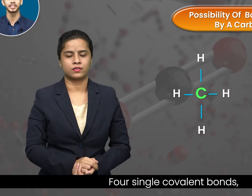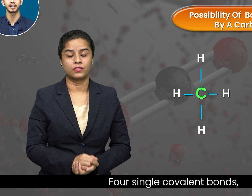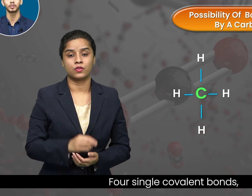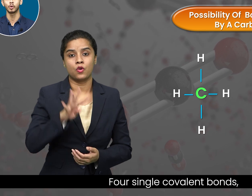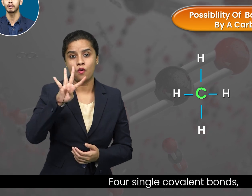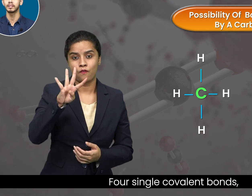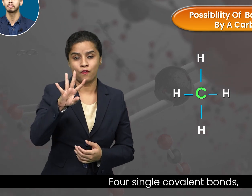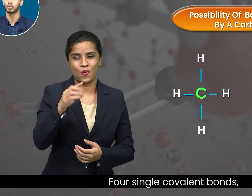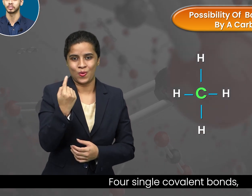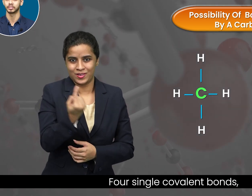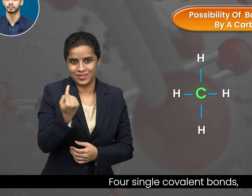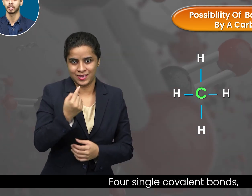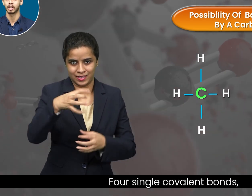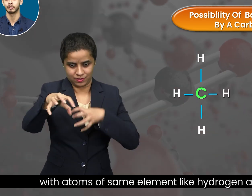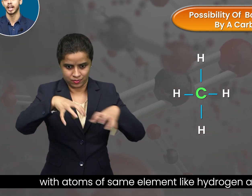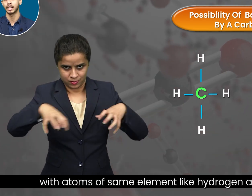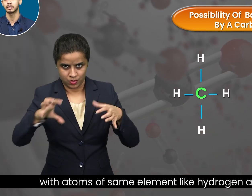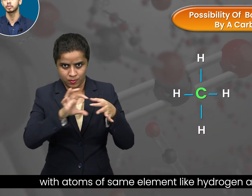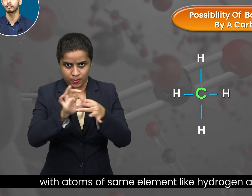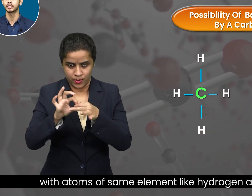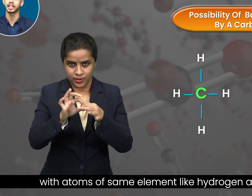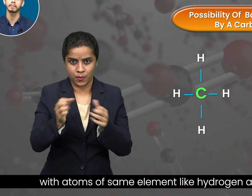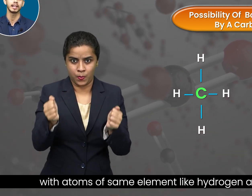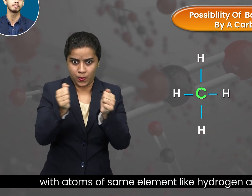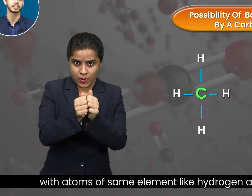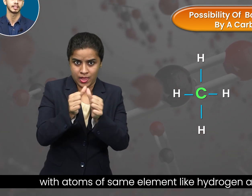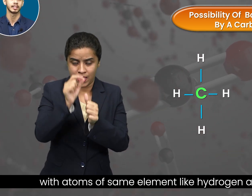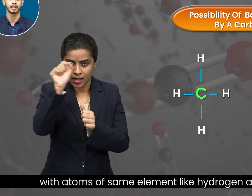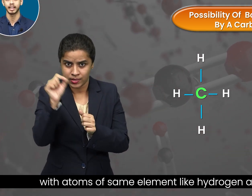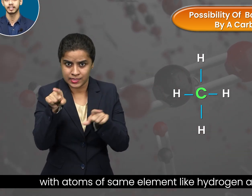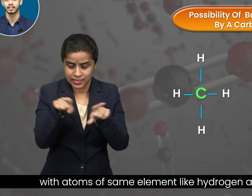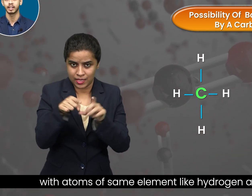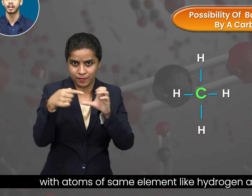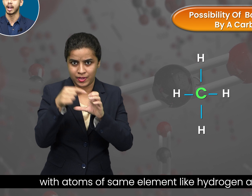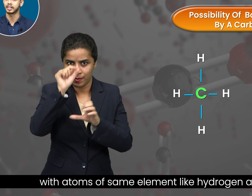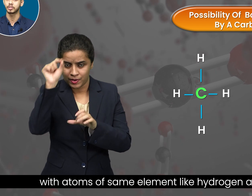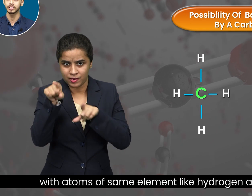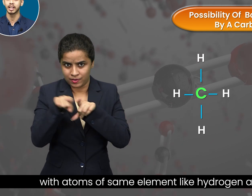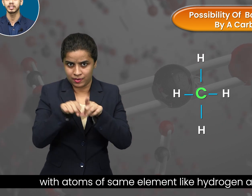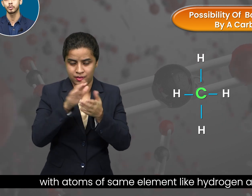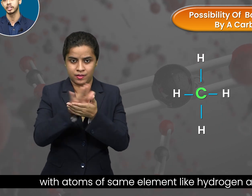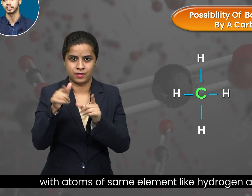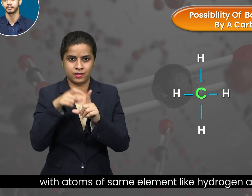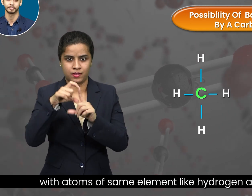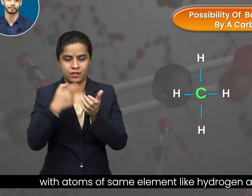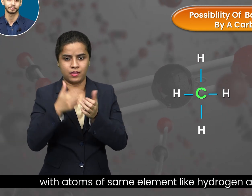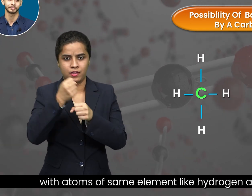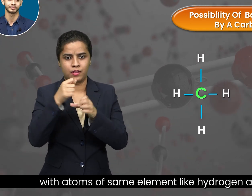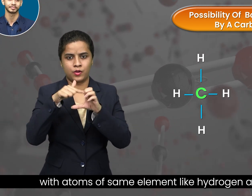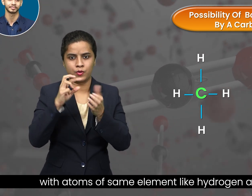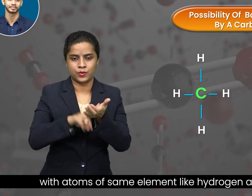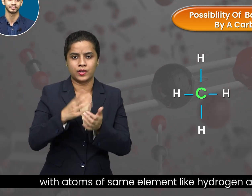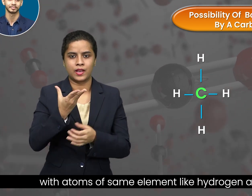4 single covalent bonds with atoms of same element like hydrogen and chlorine,